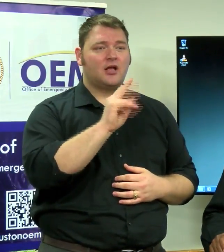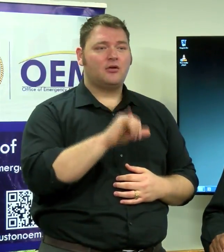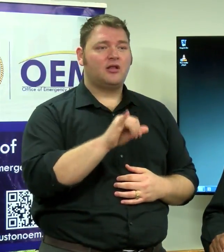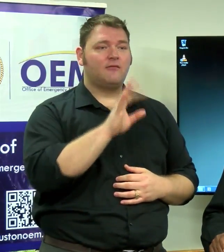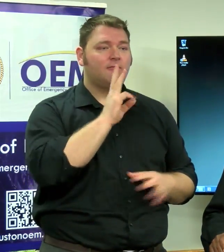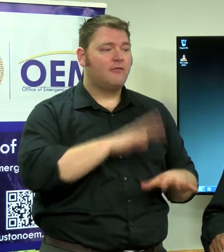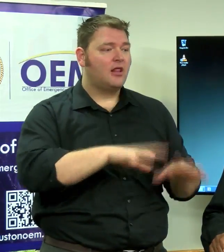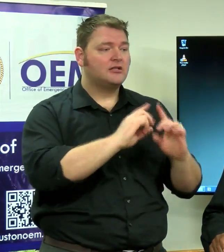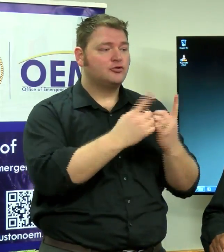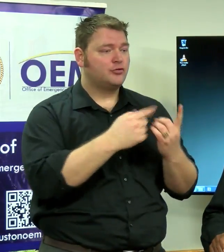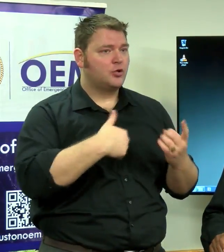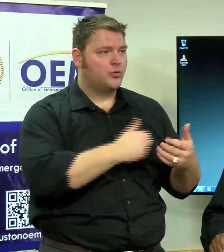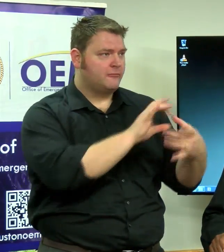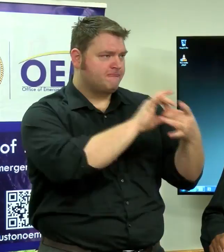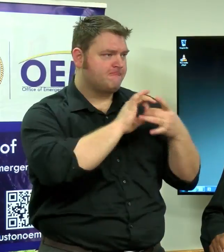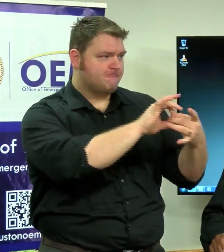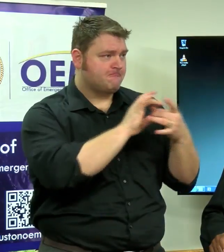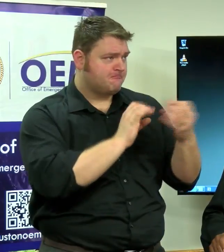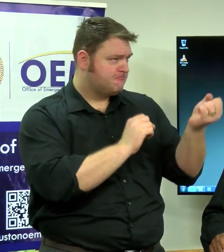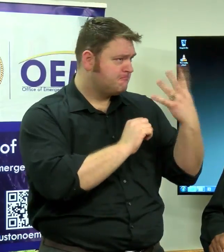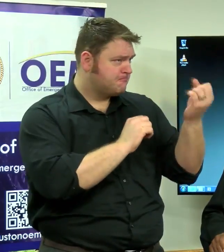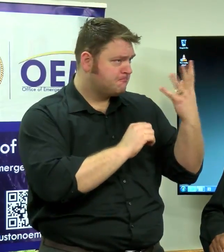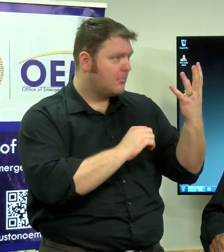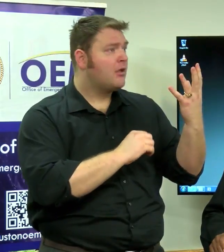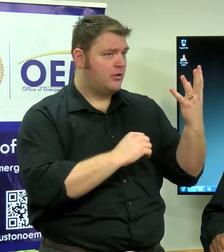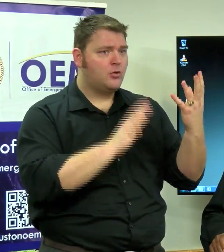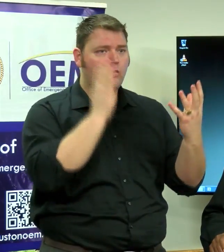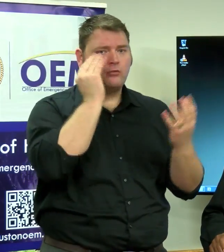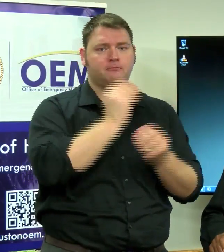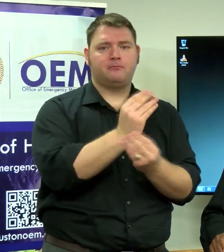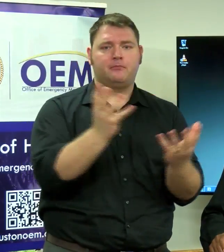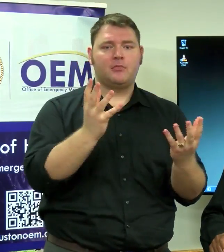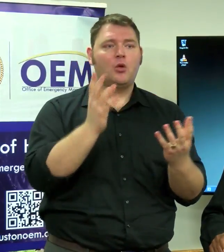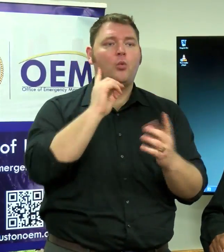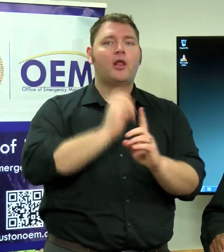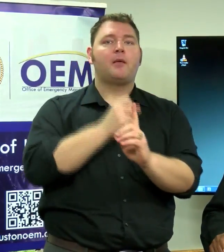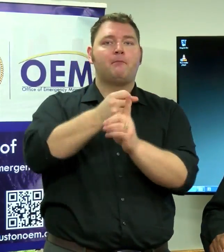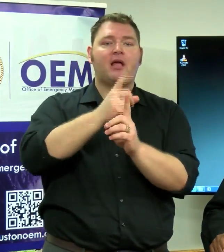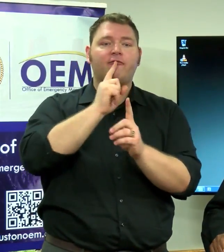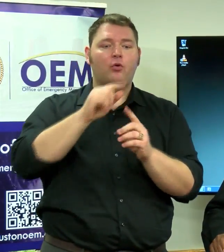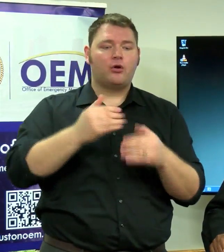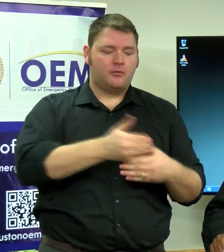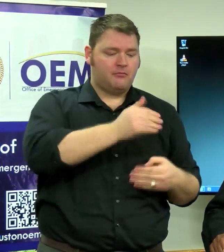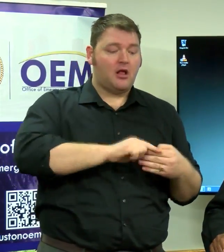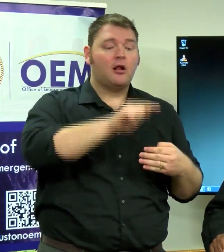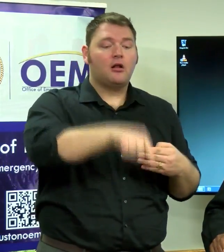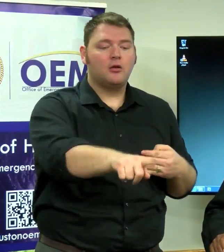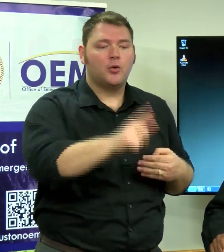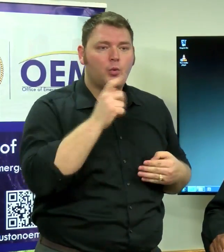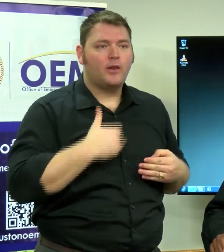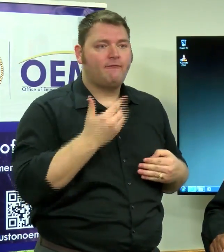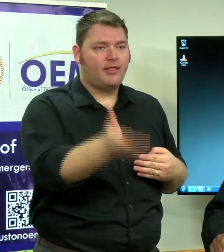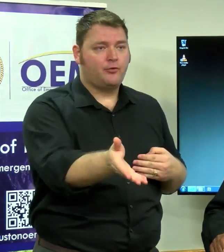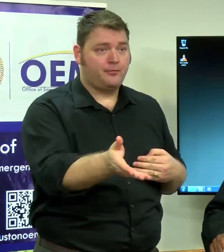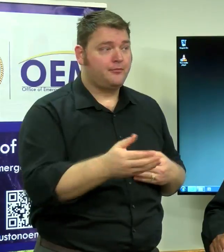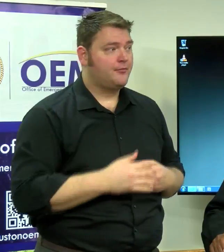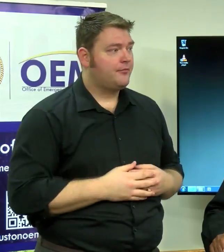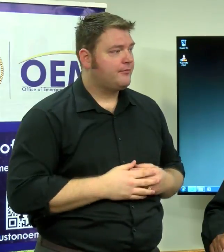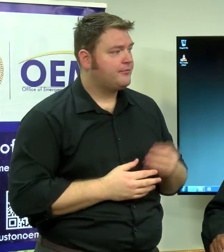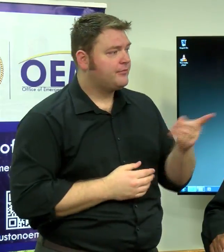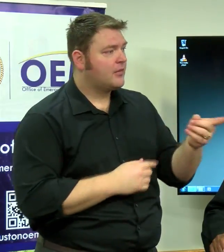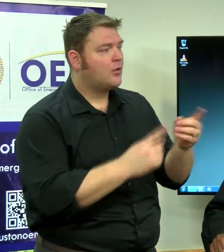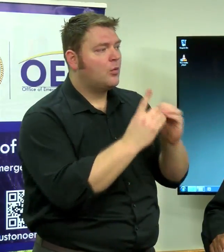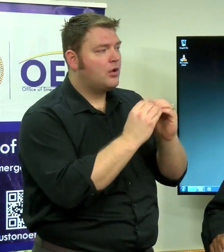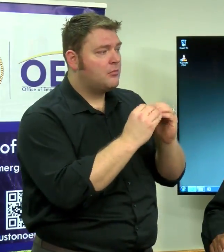to how much they plan to release and what the impact will be downstream. And one other thing, for the homes that were not in a